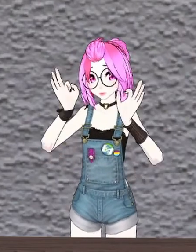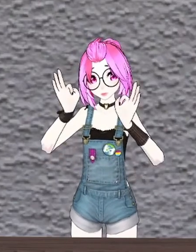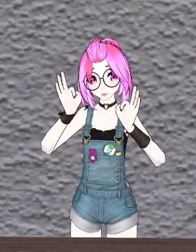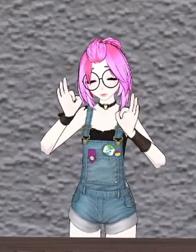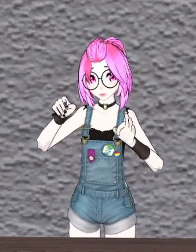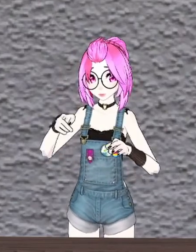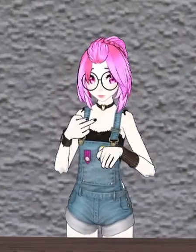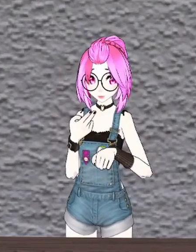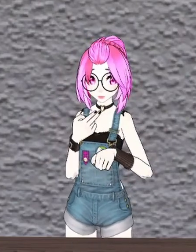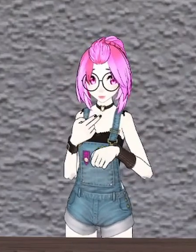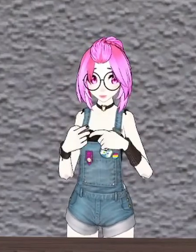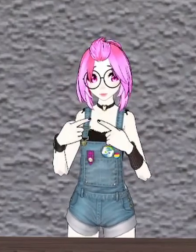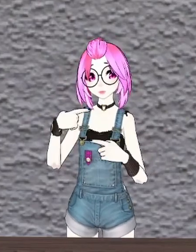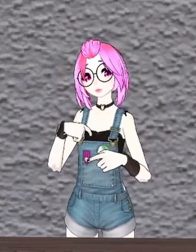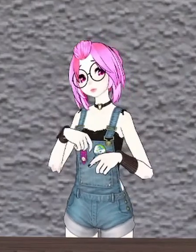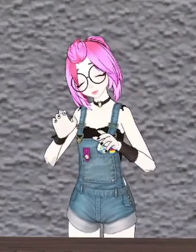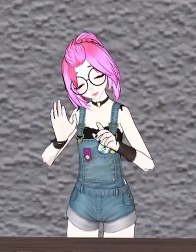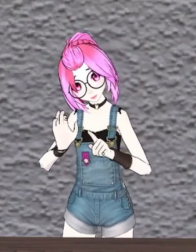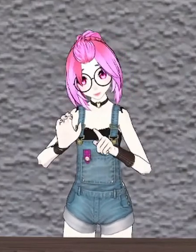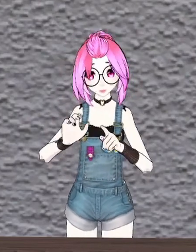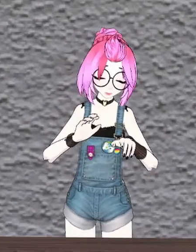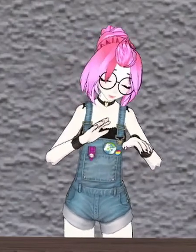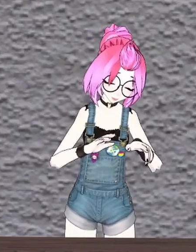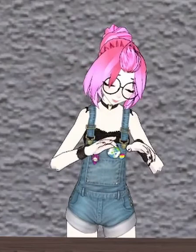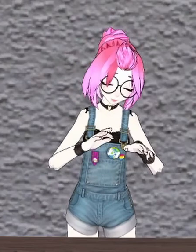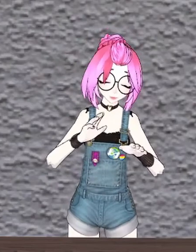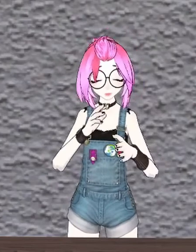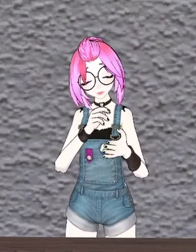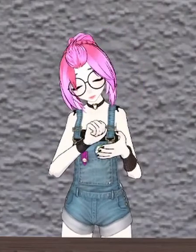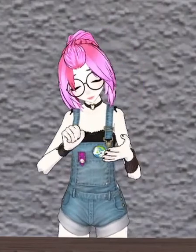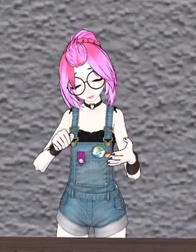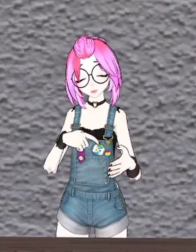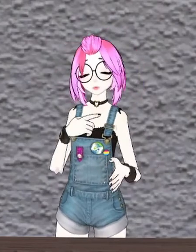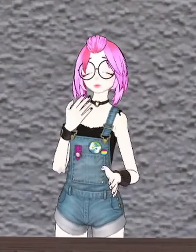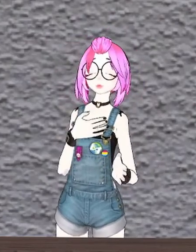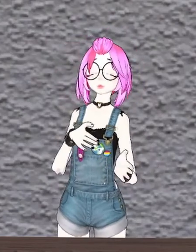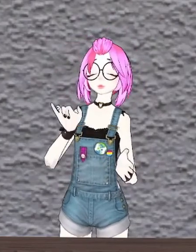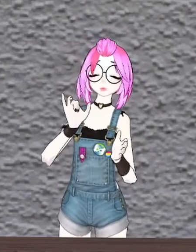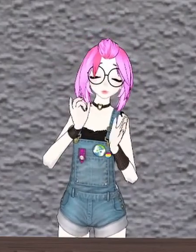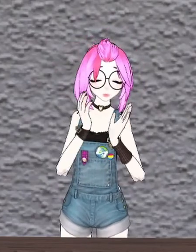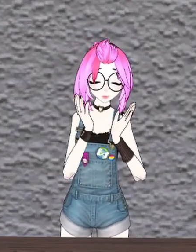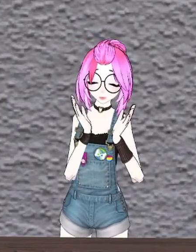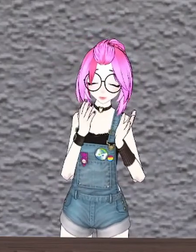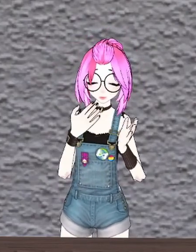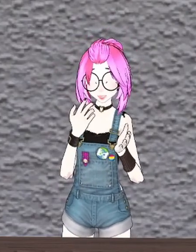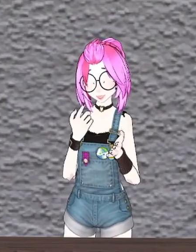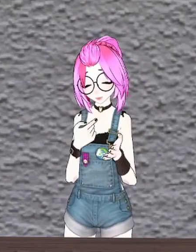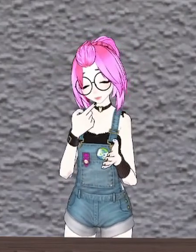keyboard or like writing. But sometimes I just feel embarrassed to talk to them because I feel like